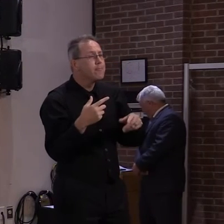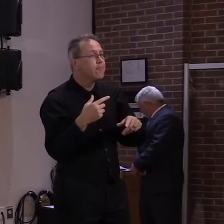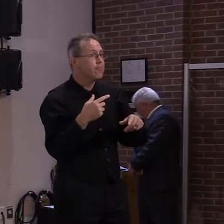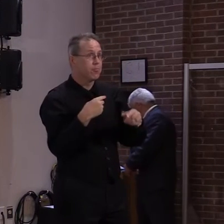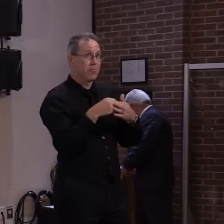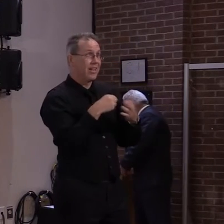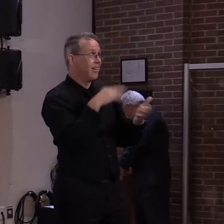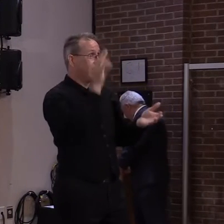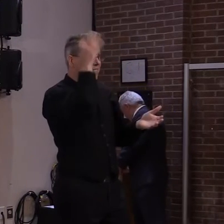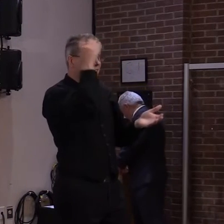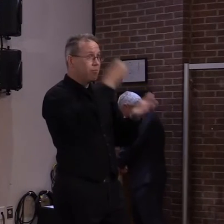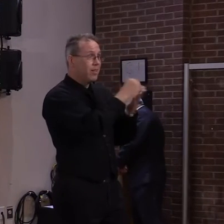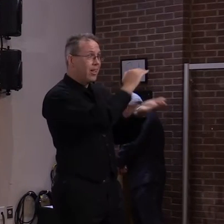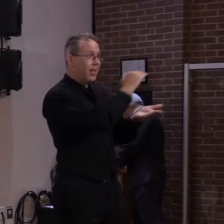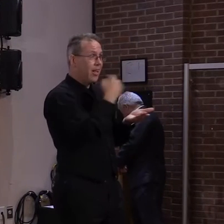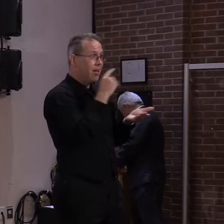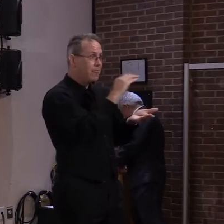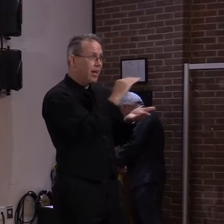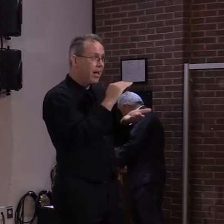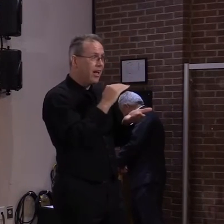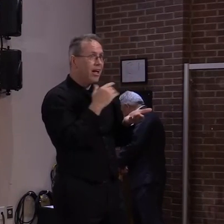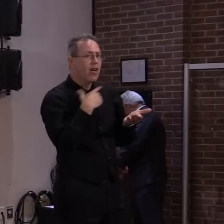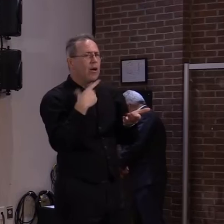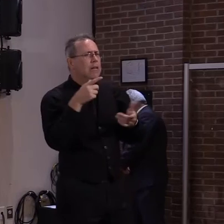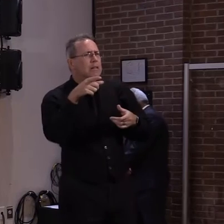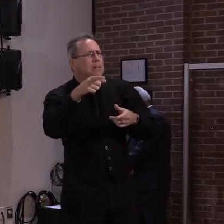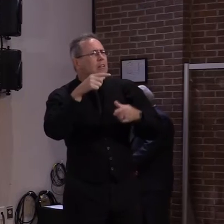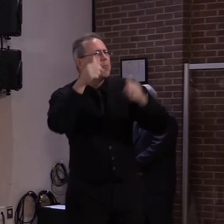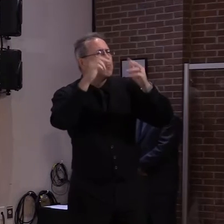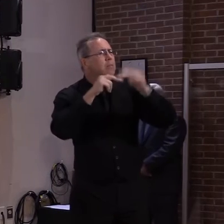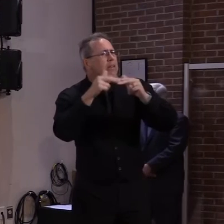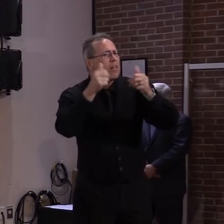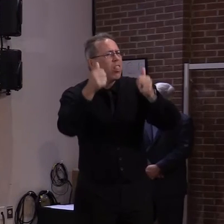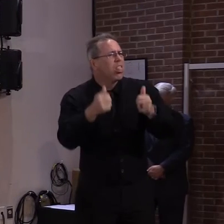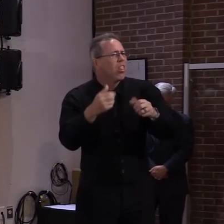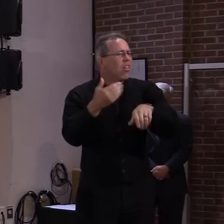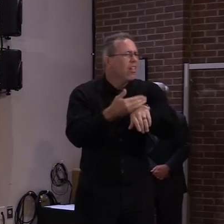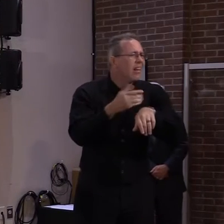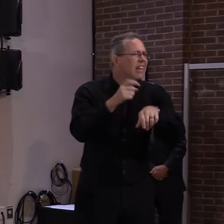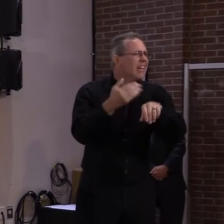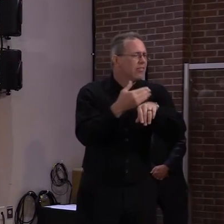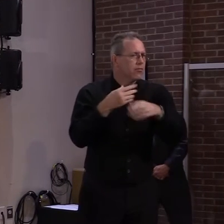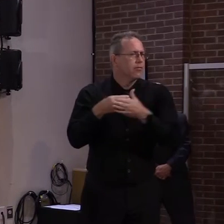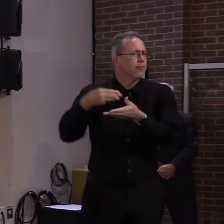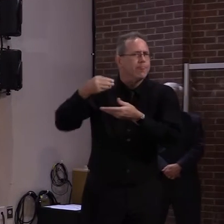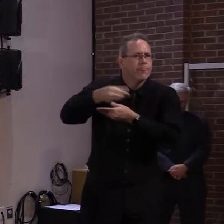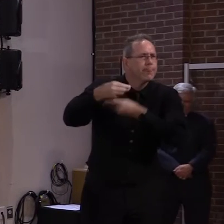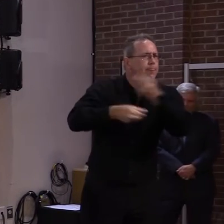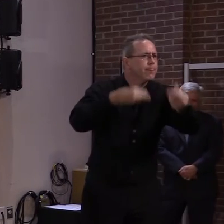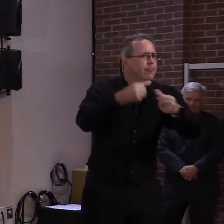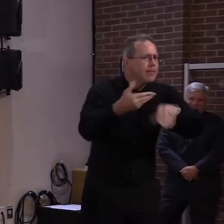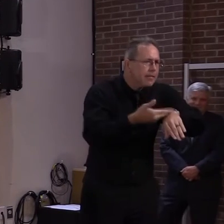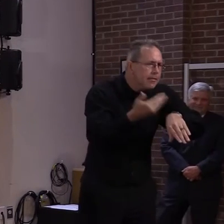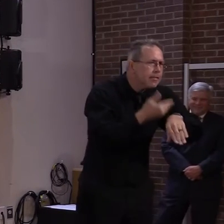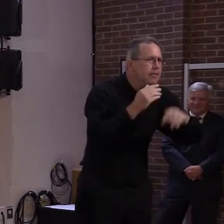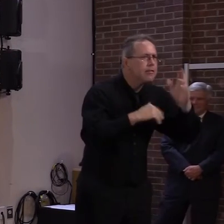giving landlords some help and encouragement in doing so, so that it does